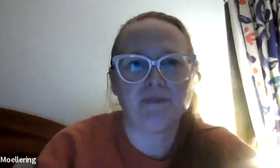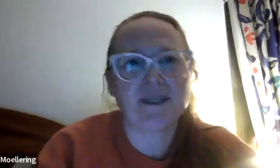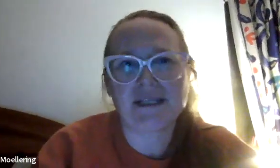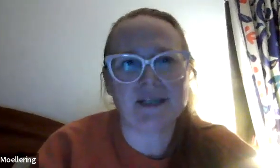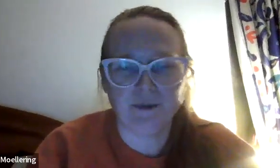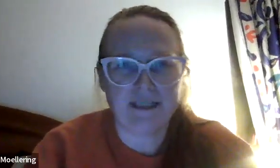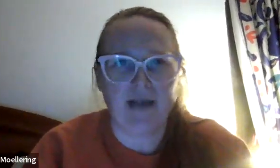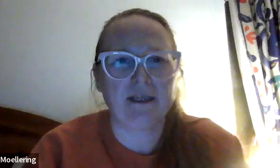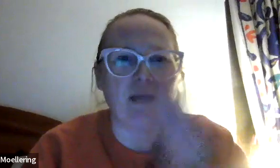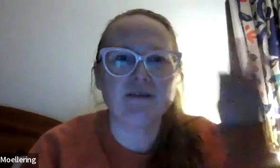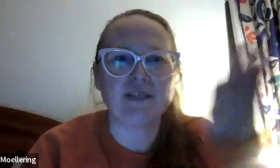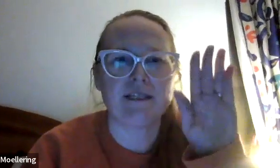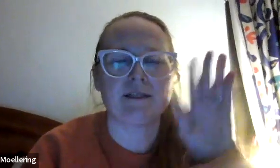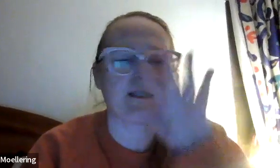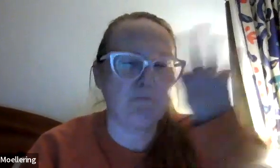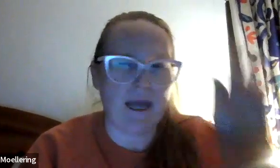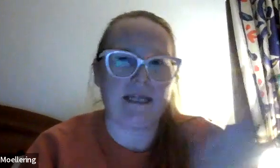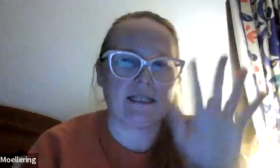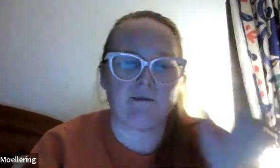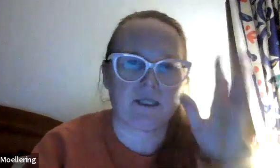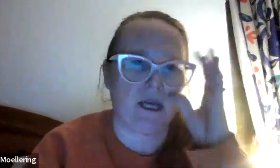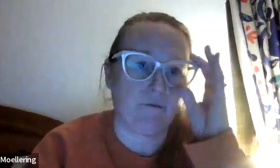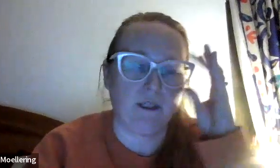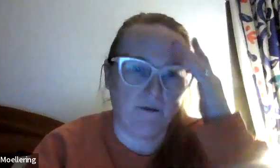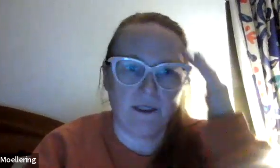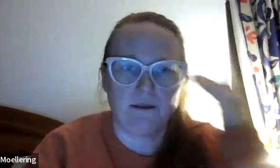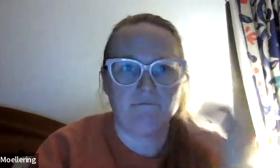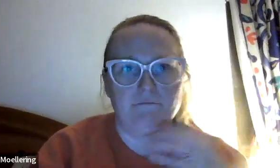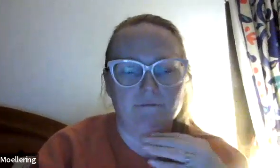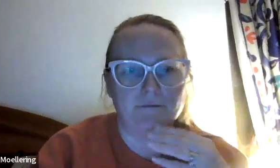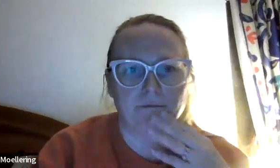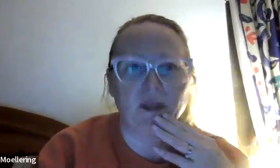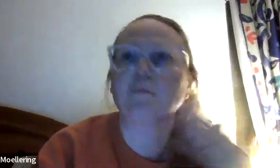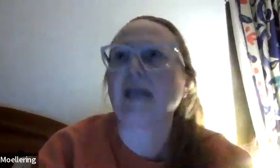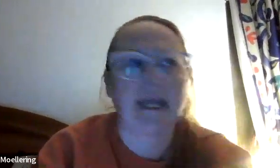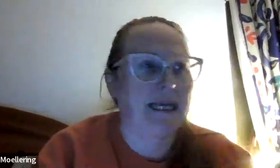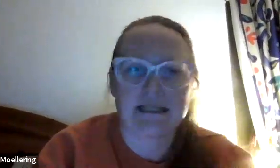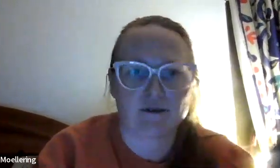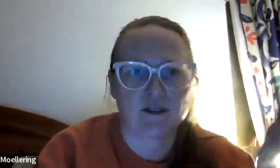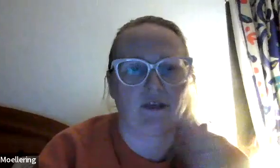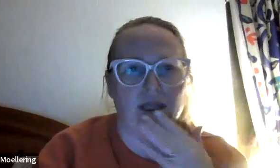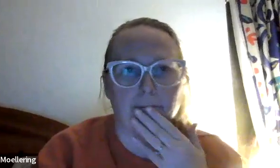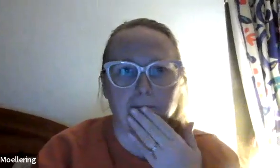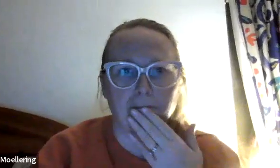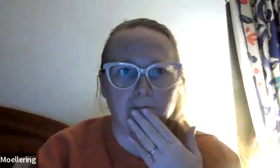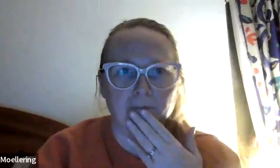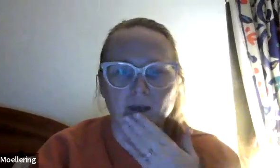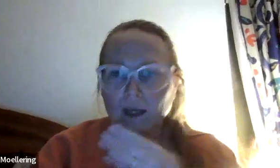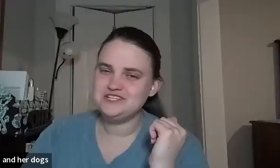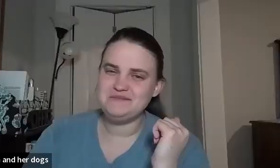But that's the only time, like we haven't done space type stuff. You know, we didn't like planets or stuff like that. Unfortunately, most